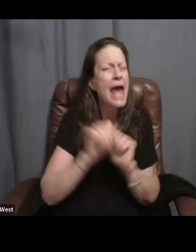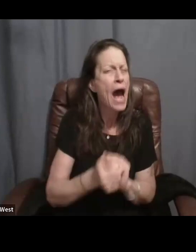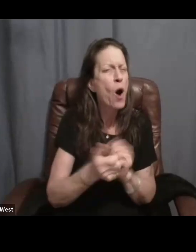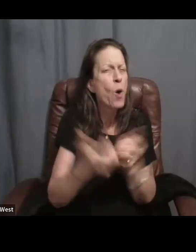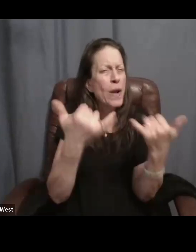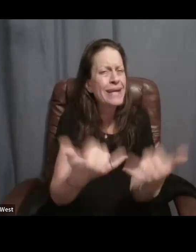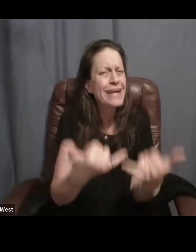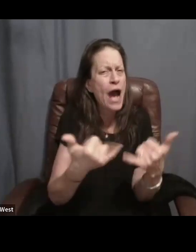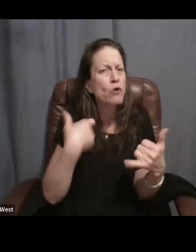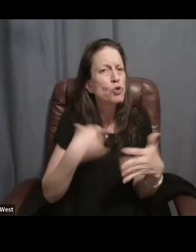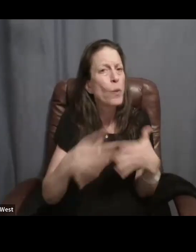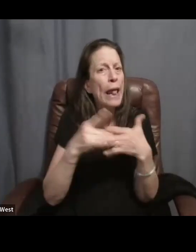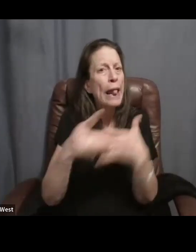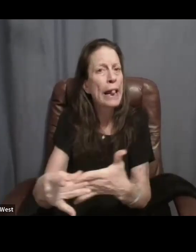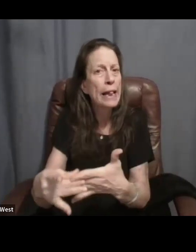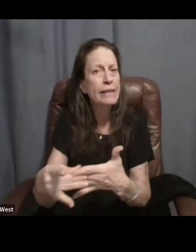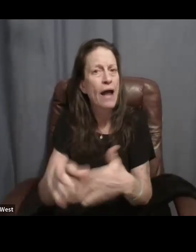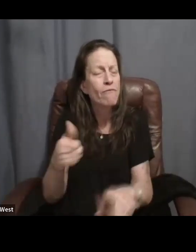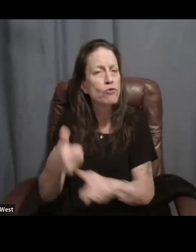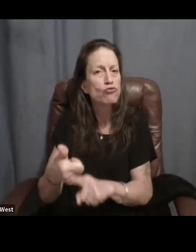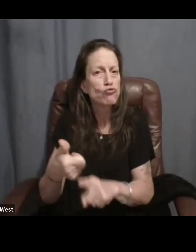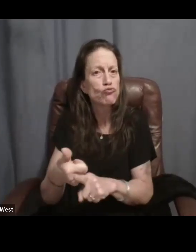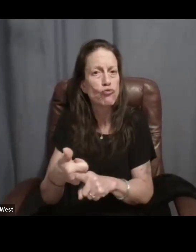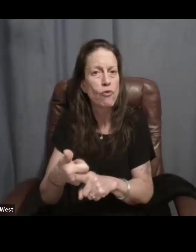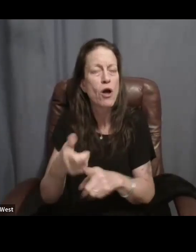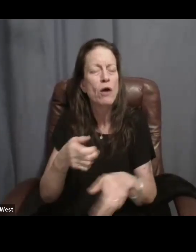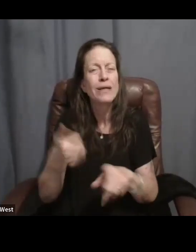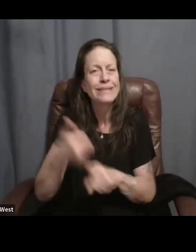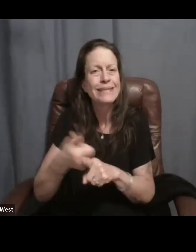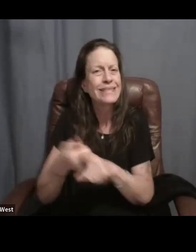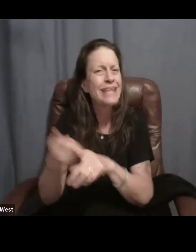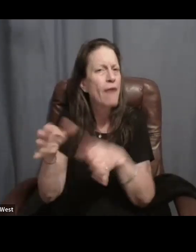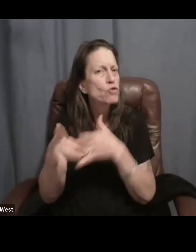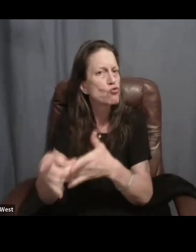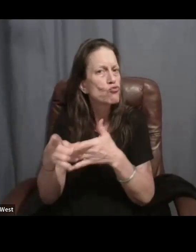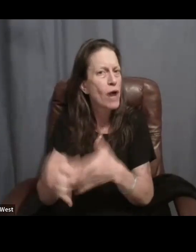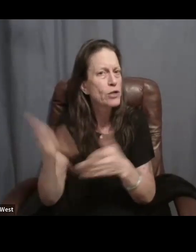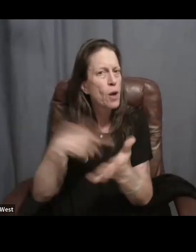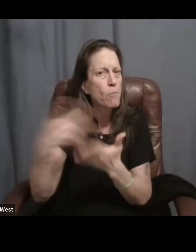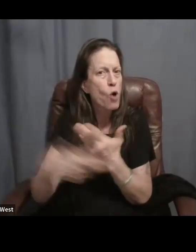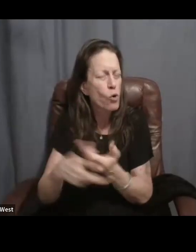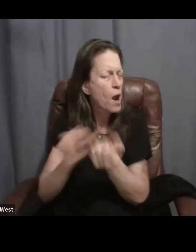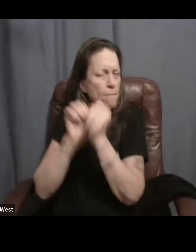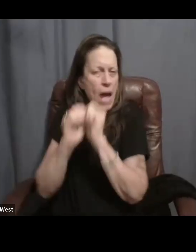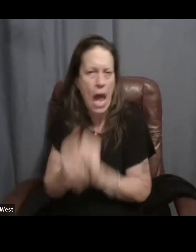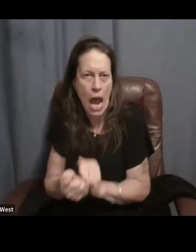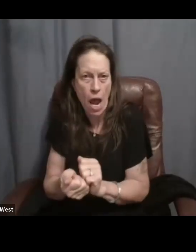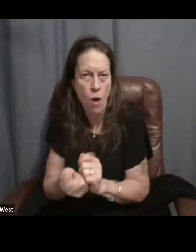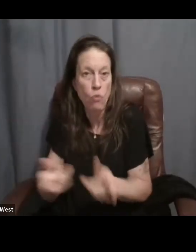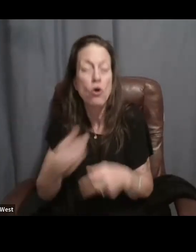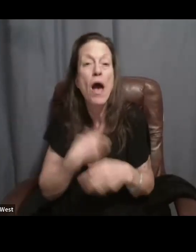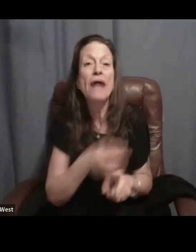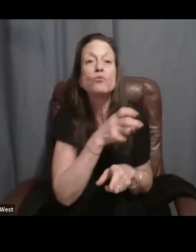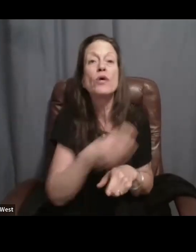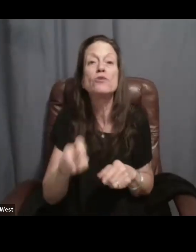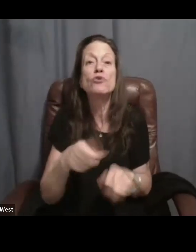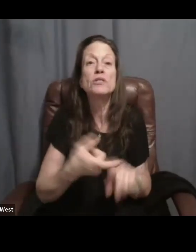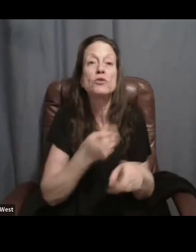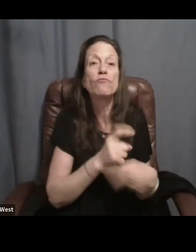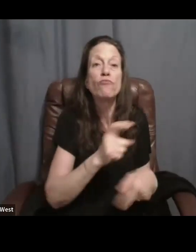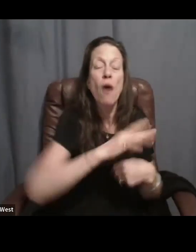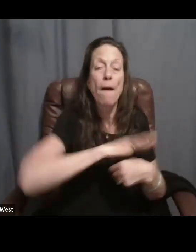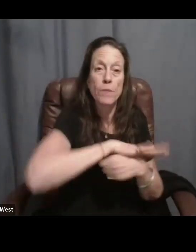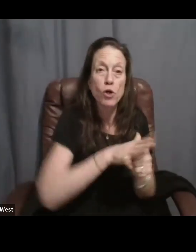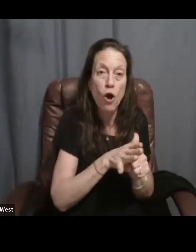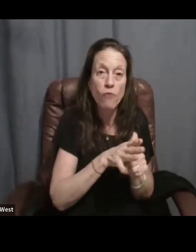program. And that's where, especially as we were transitioning from COVID, again, all these acronyms, all